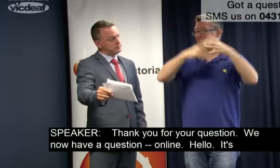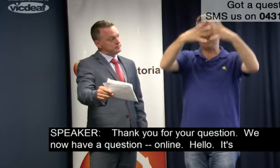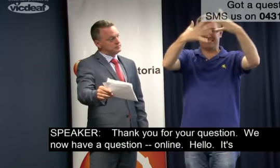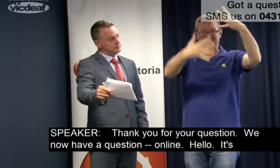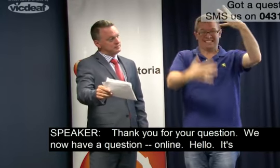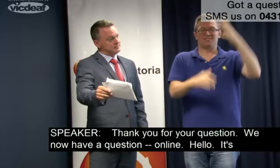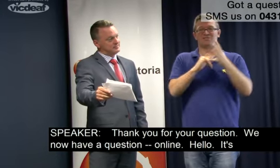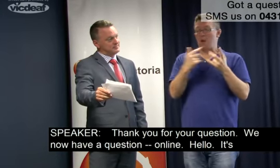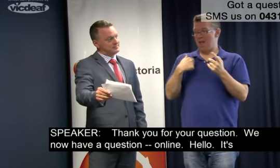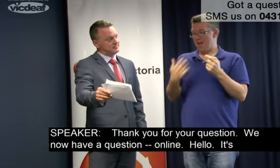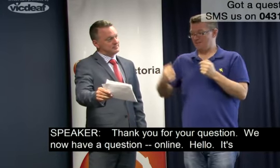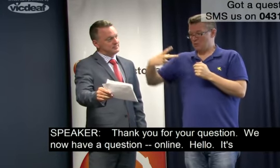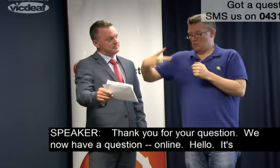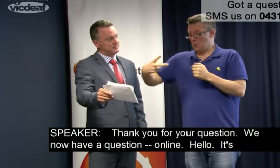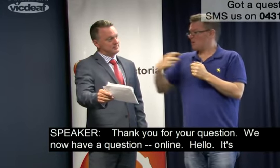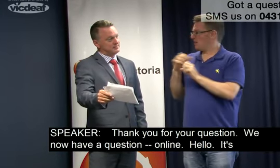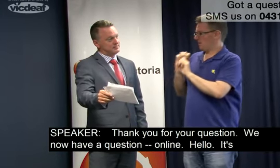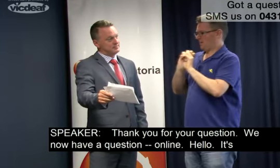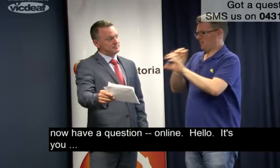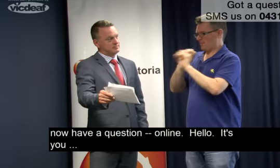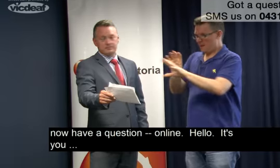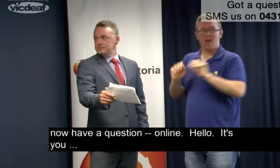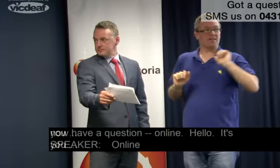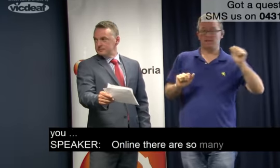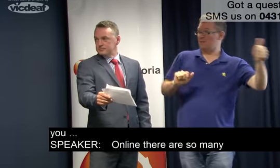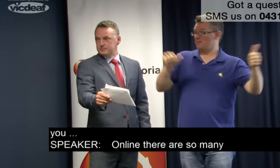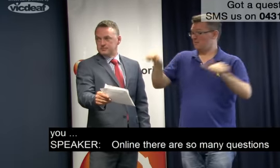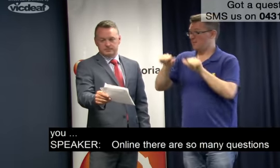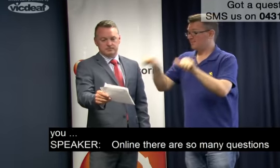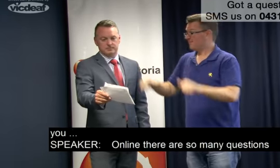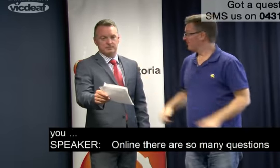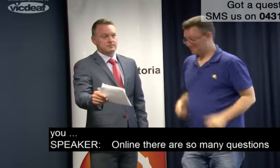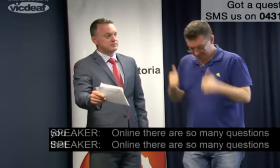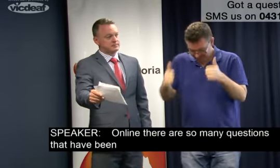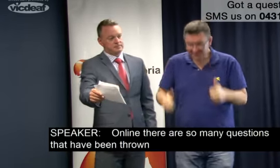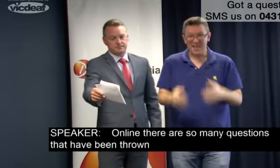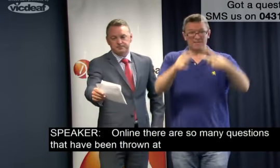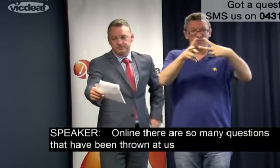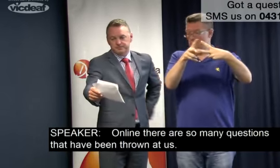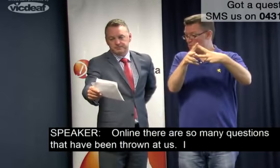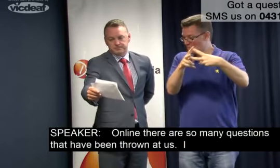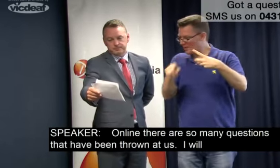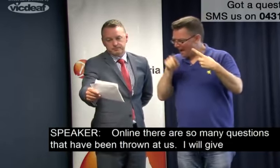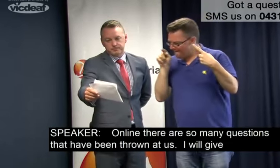Online, there's so many questions that have been thrown at us. So I'll give you two questions and then we'll move over to the next person here.